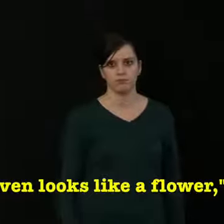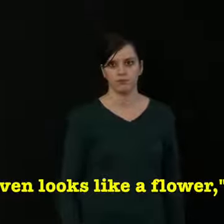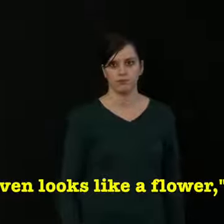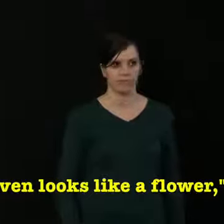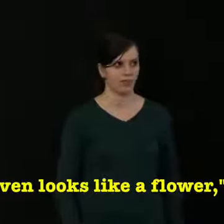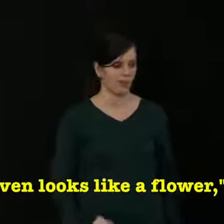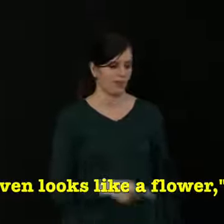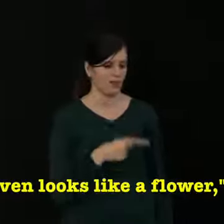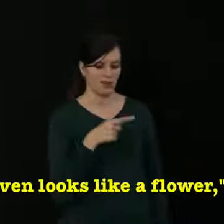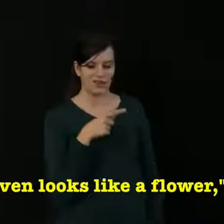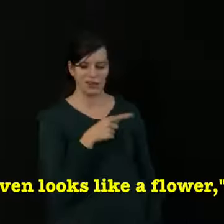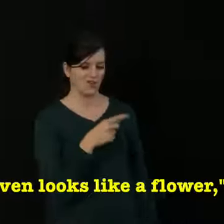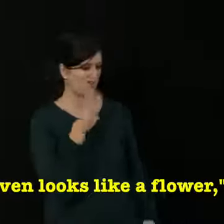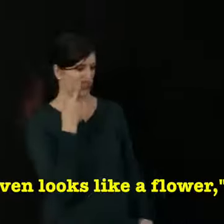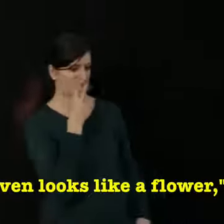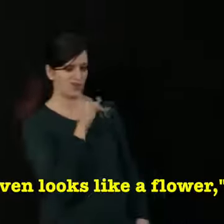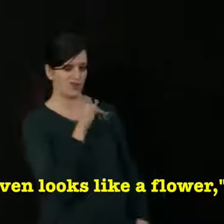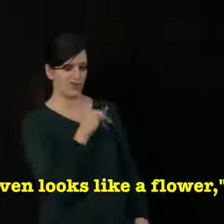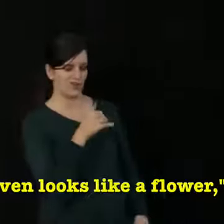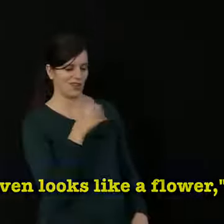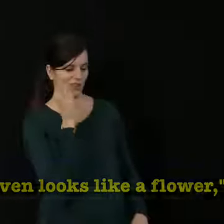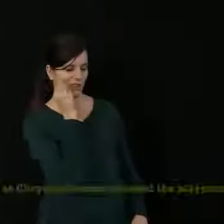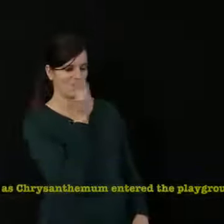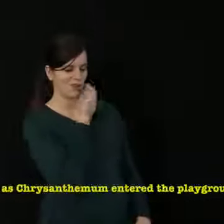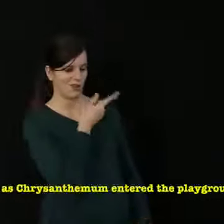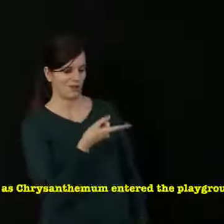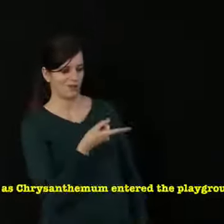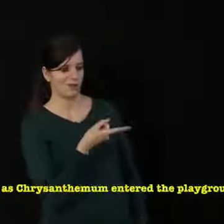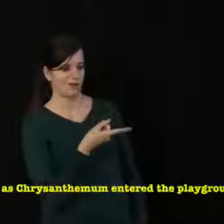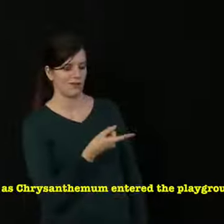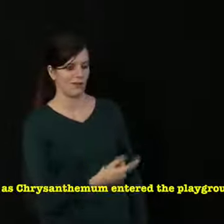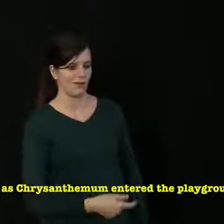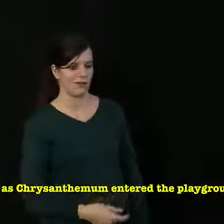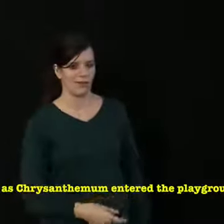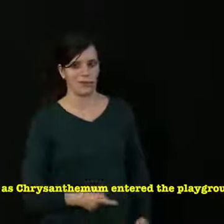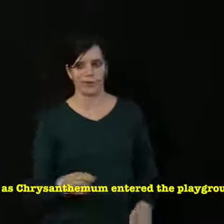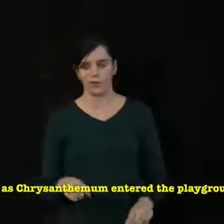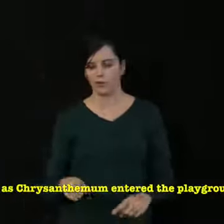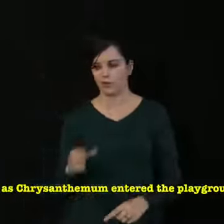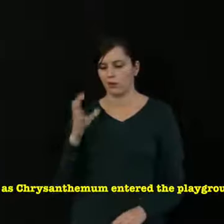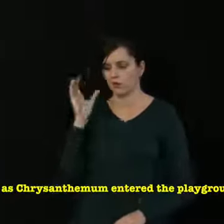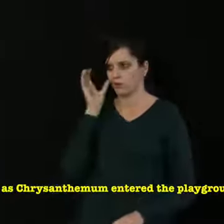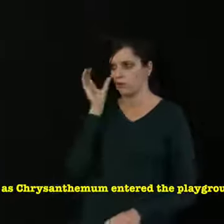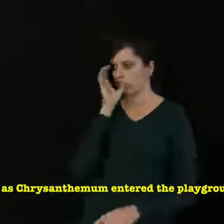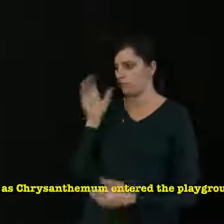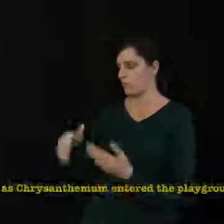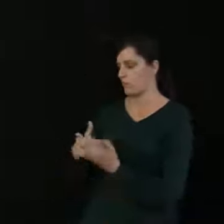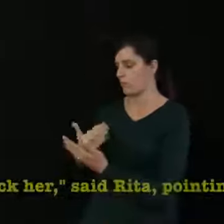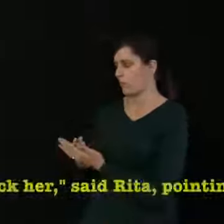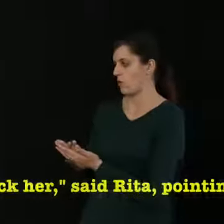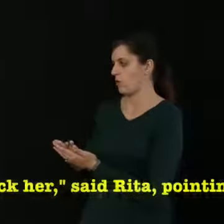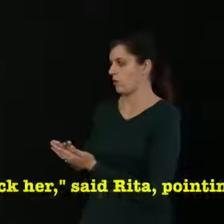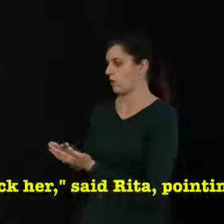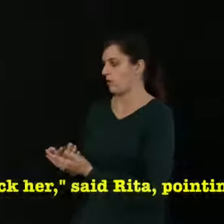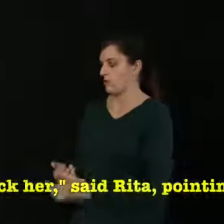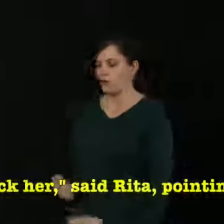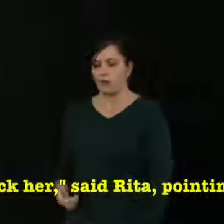"She even looks like a flower," said Victoria as Chrysanthemum entered the playground. "Let's pick her,"